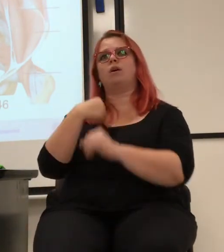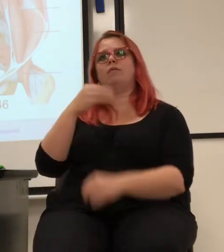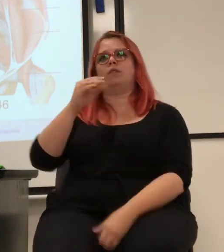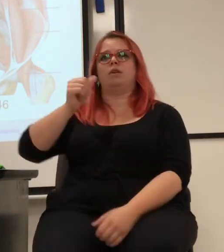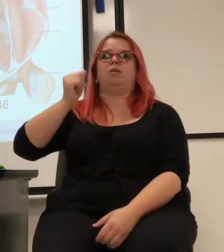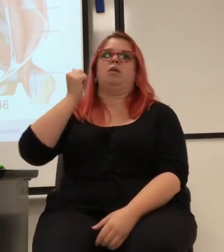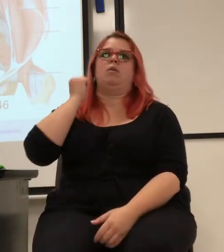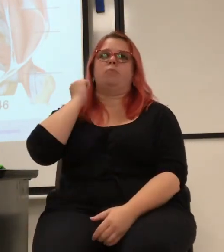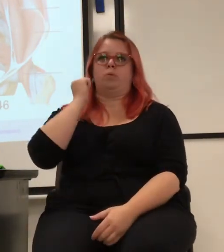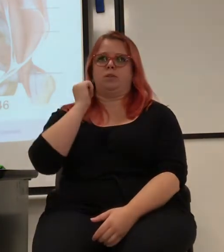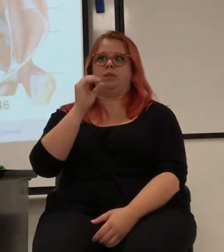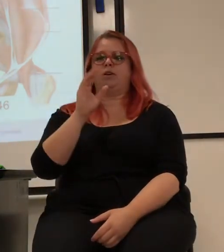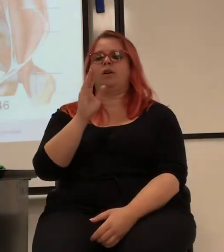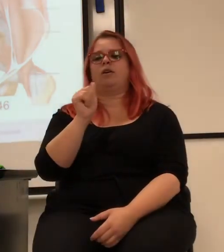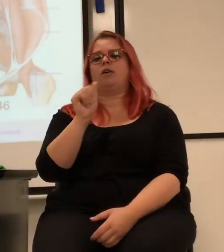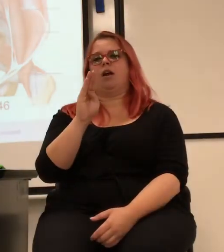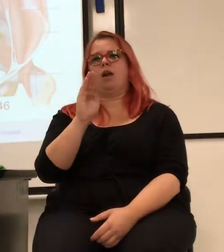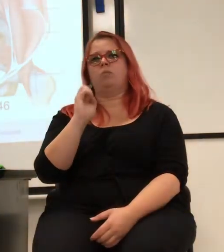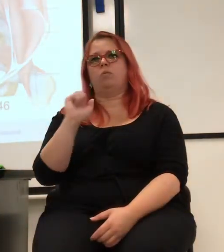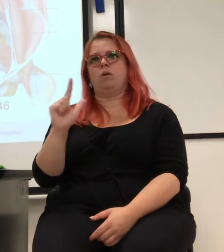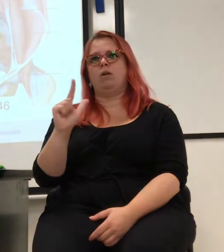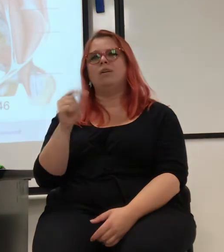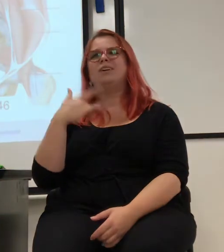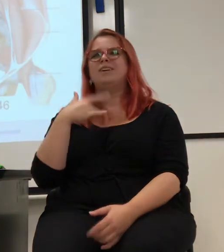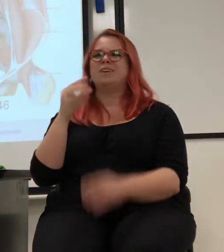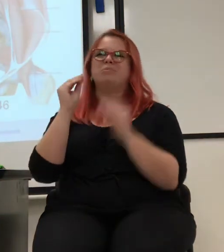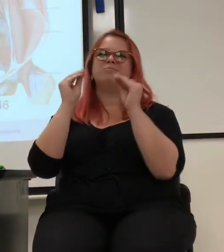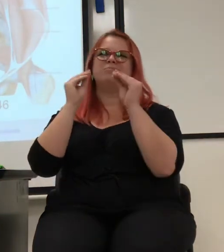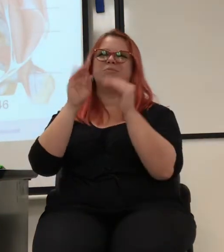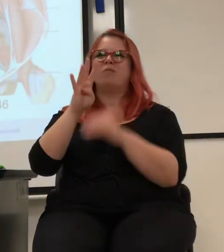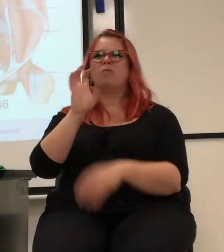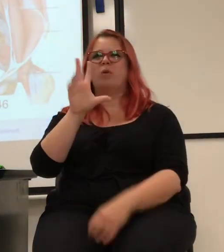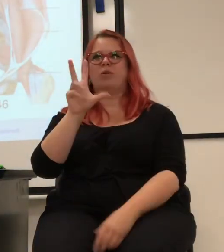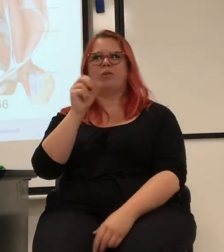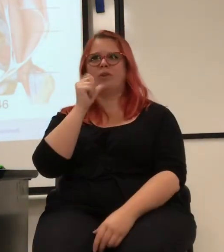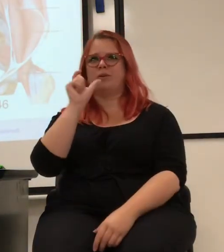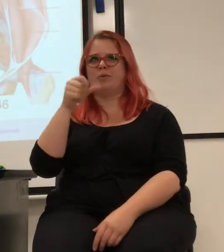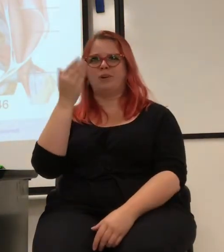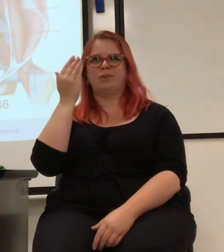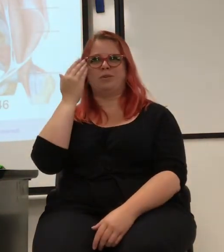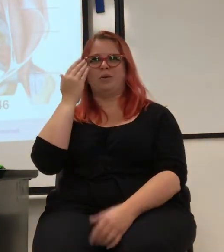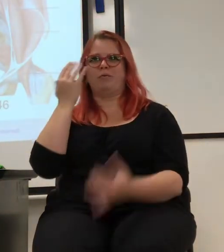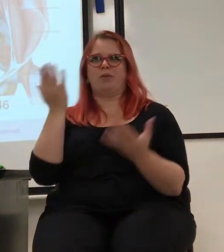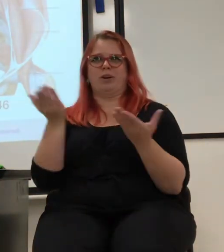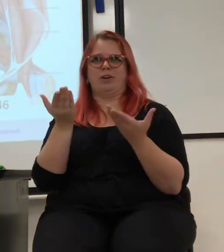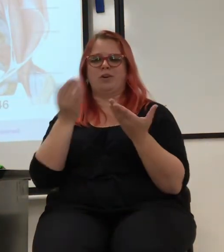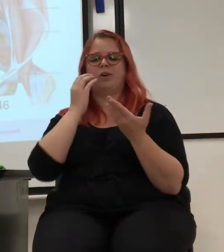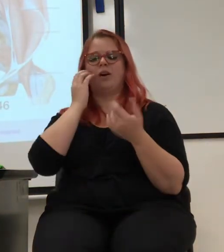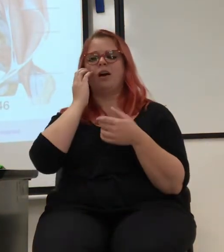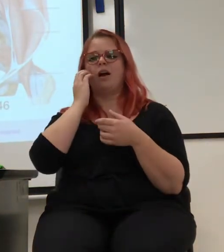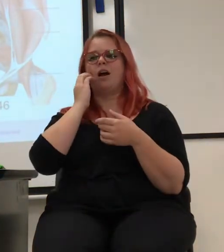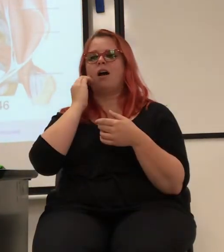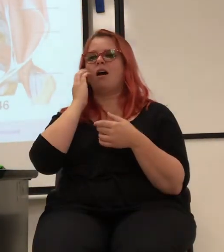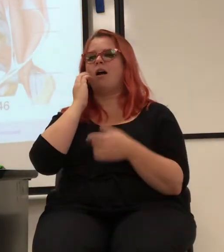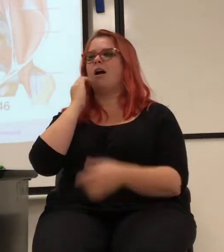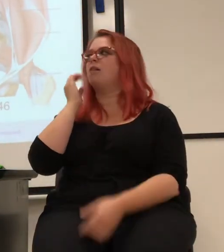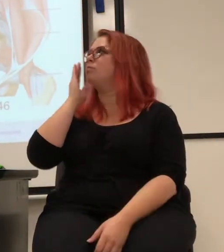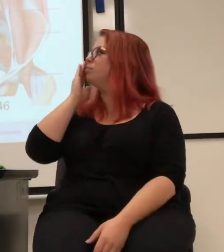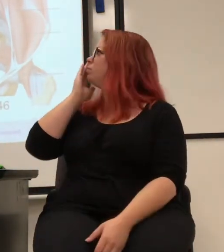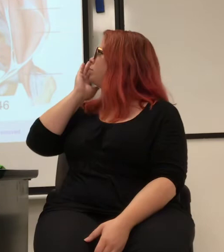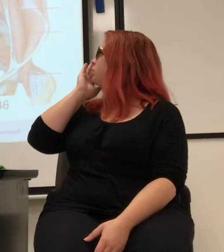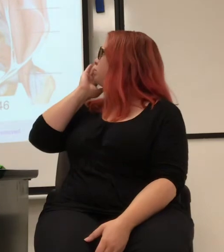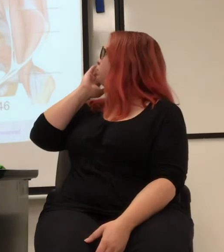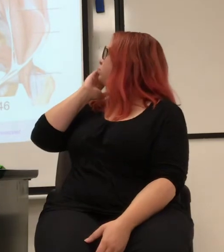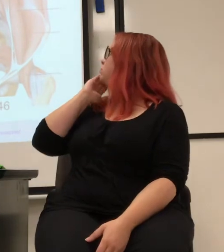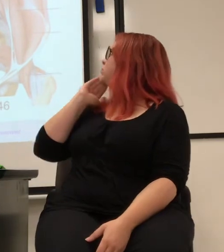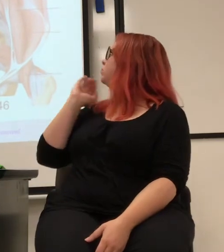wall. Okay, those are usually taught in 430. You don't have to know them for this class. Quadratus laborum, psoas major and